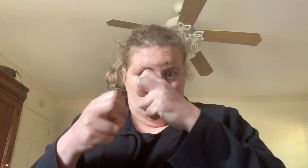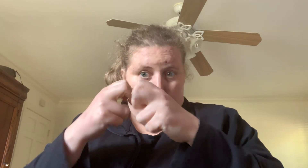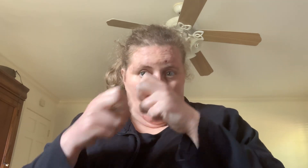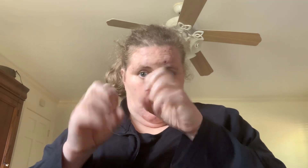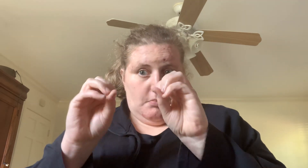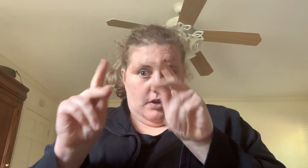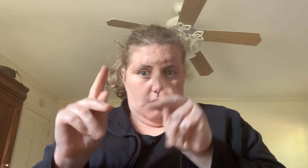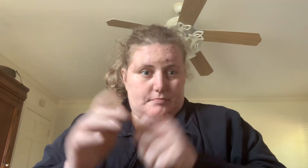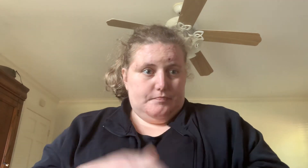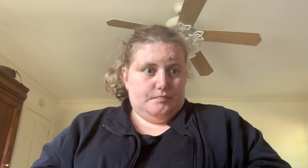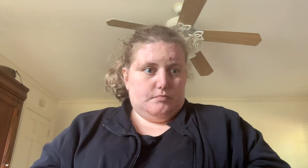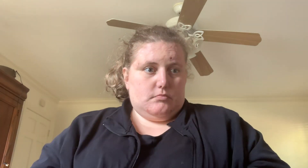what mass of